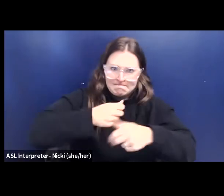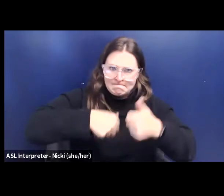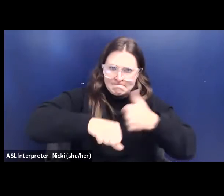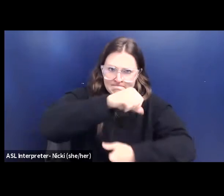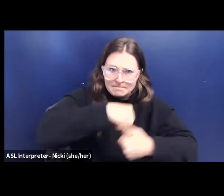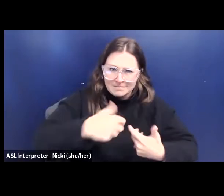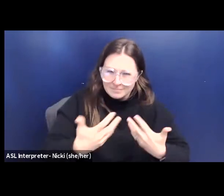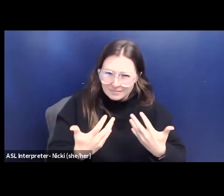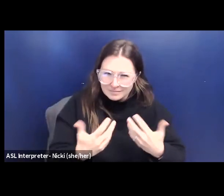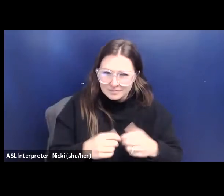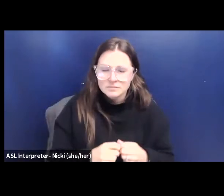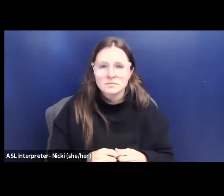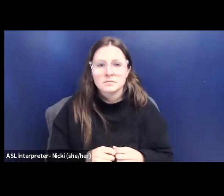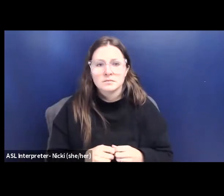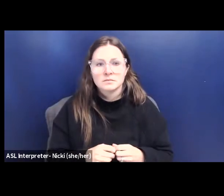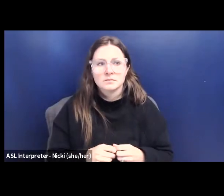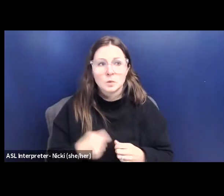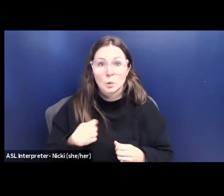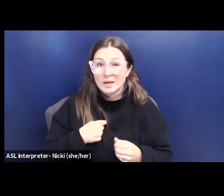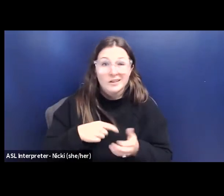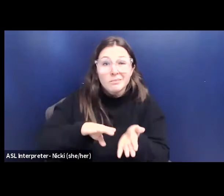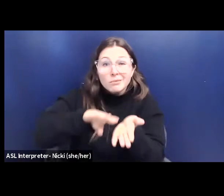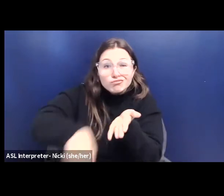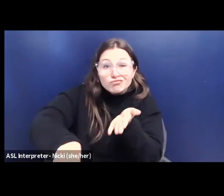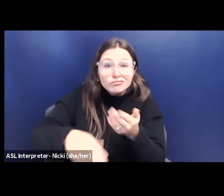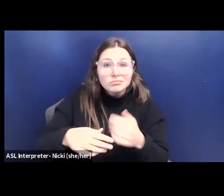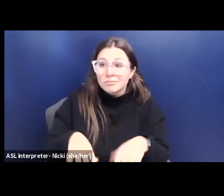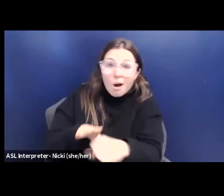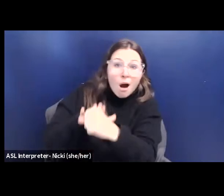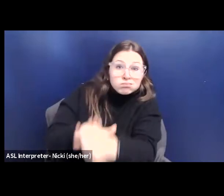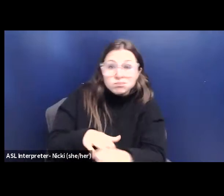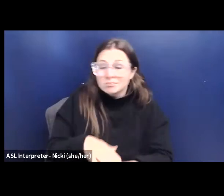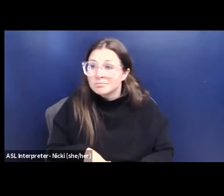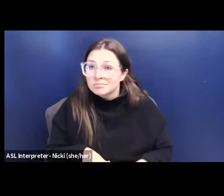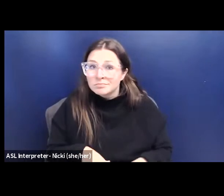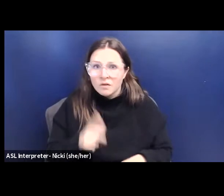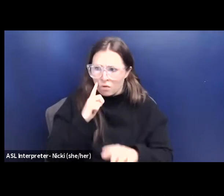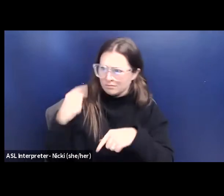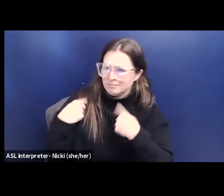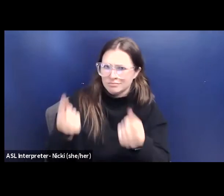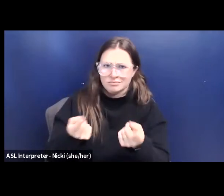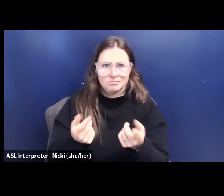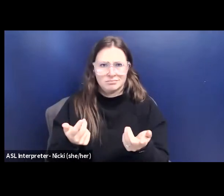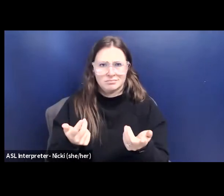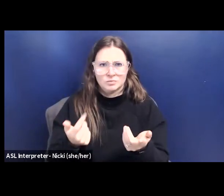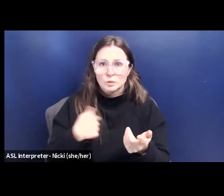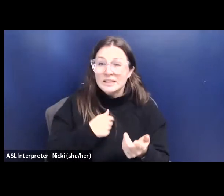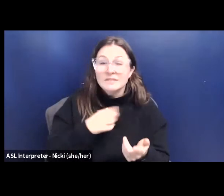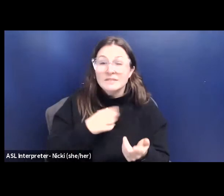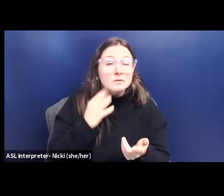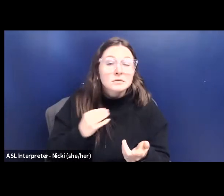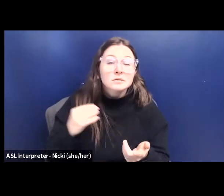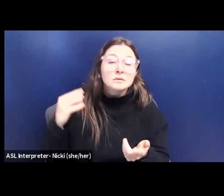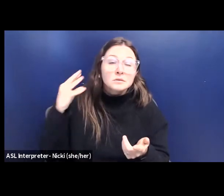really astonishing that we're in a moment where, things have changed enough